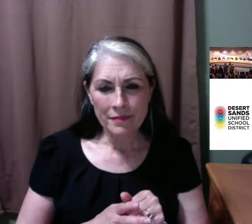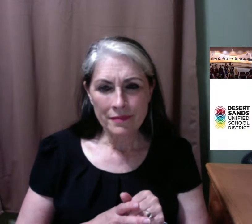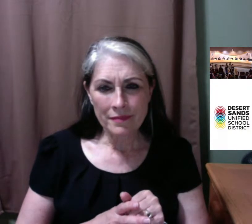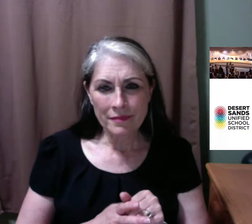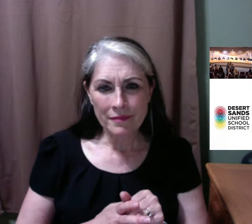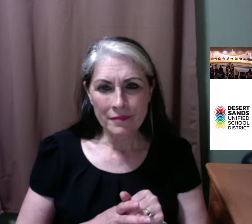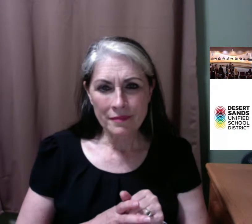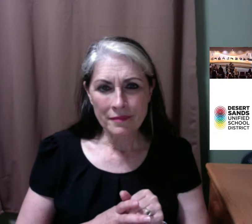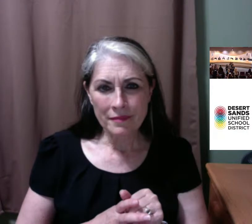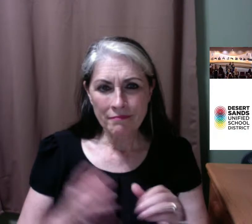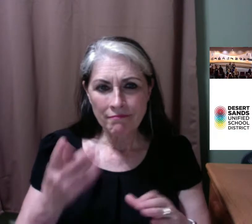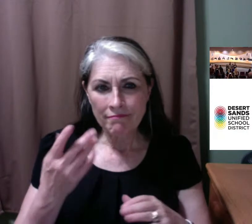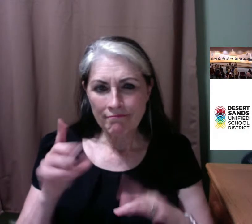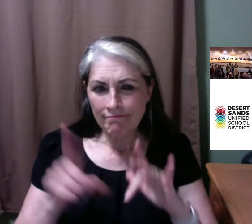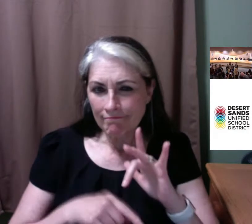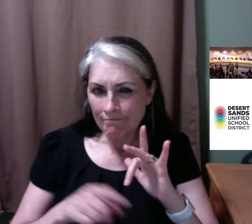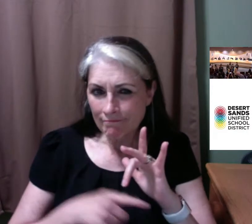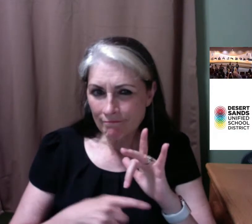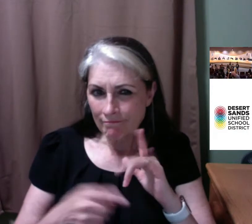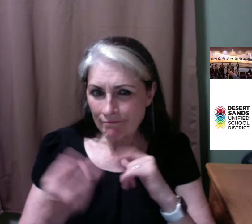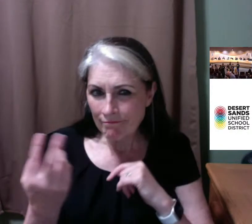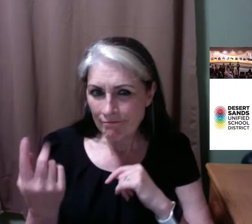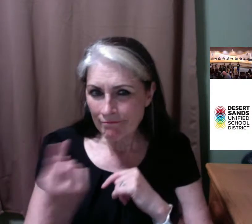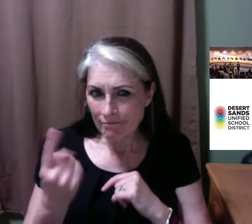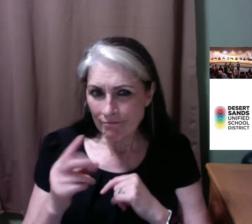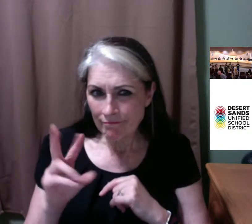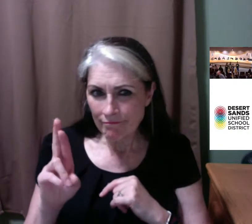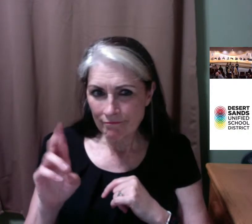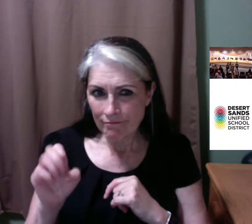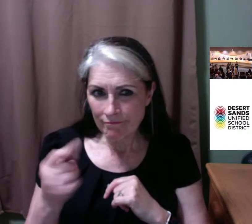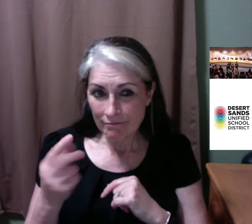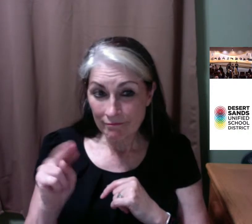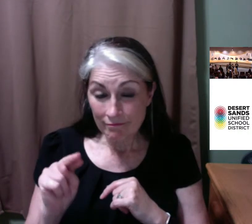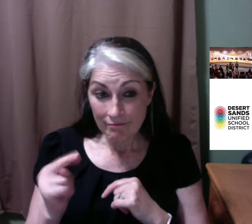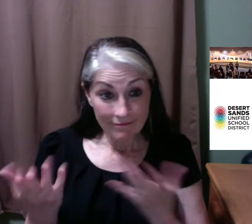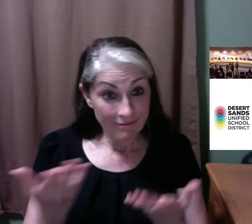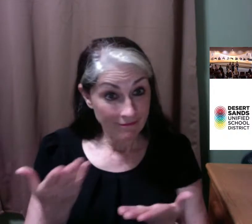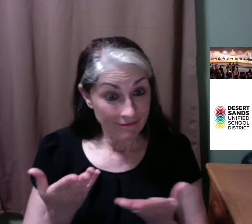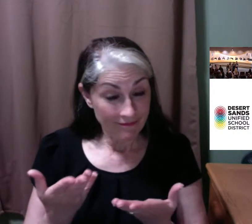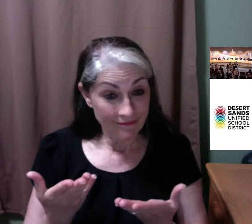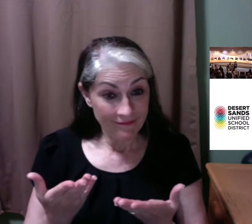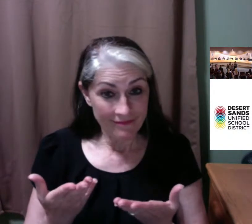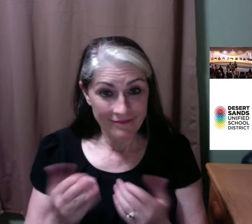Are we missing anybody? It's just Reagan who was able to come? Hey.